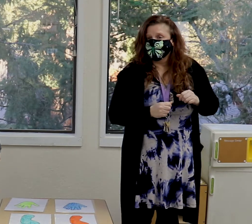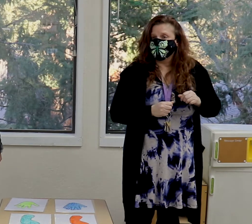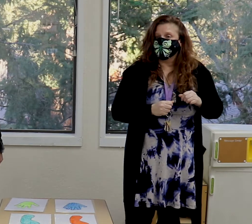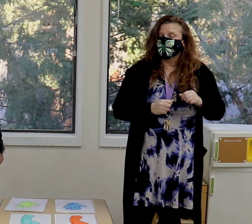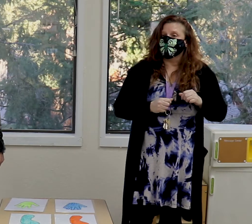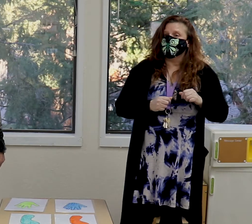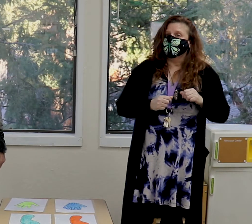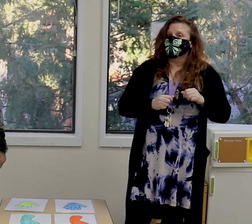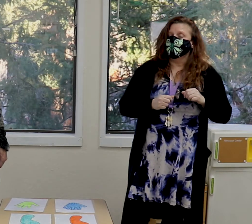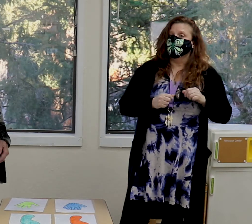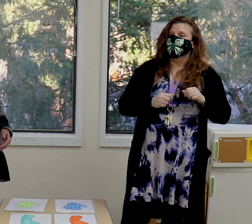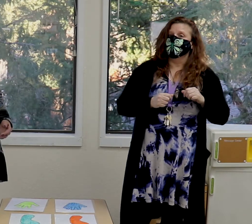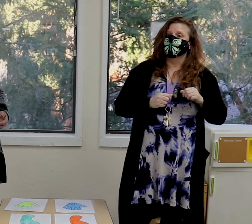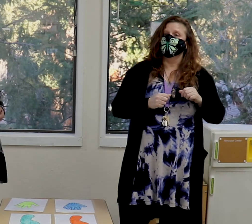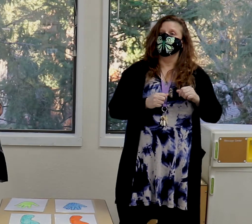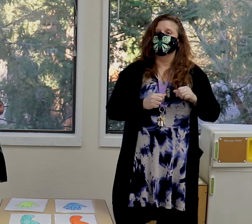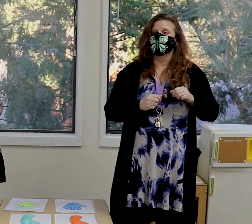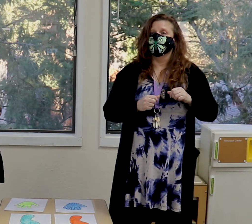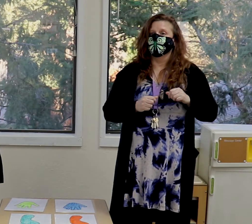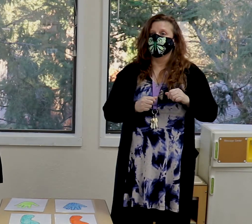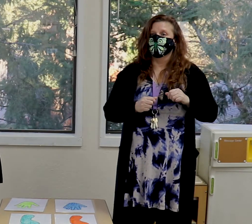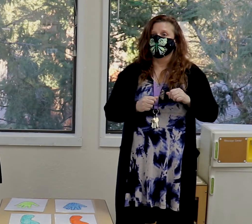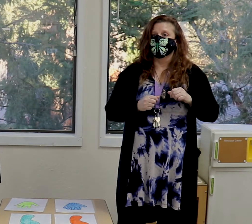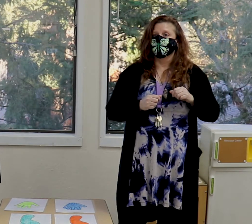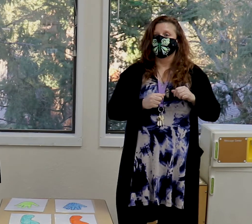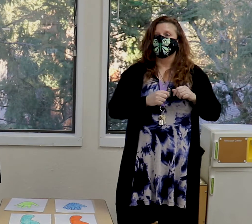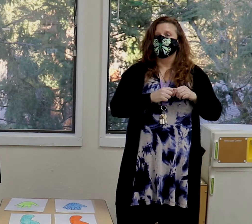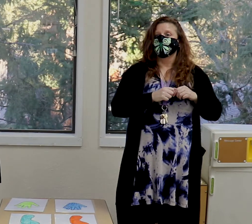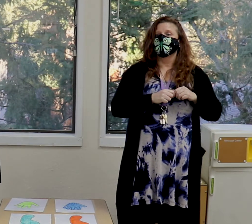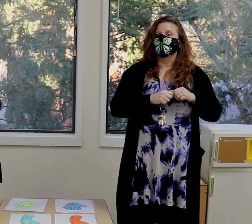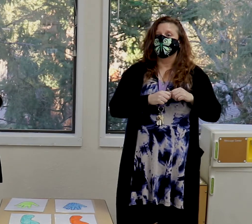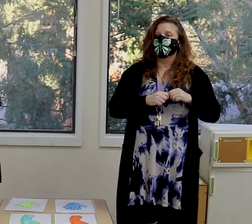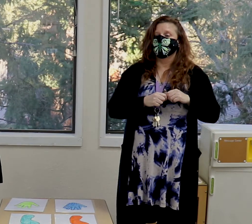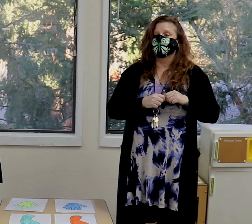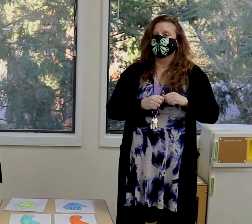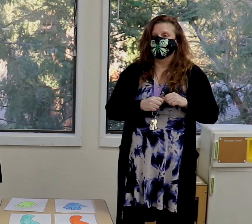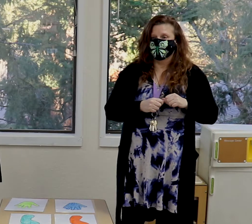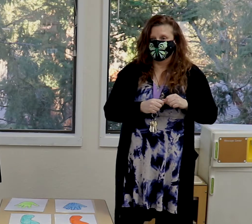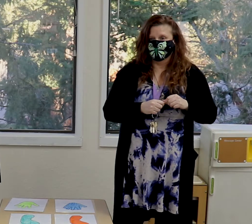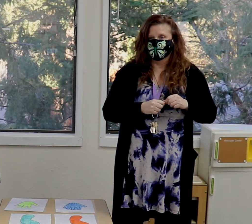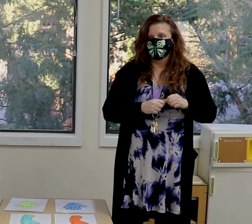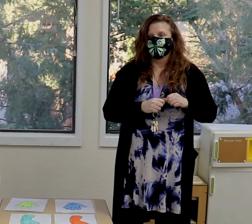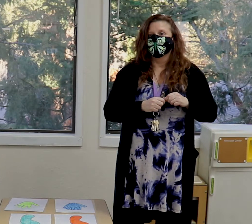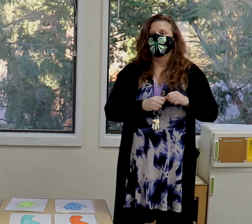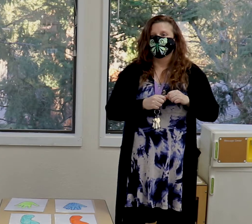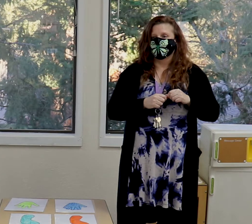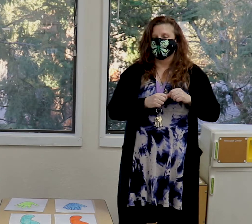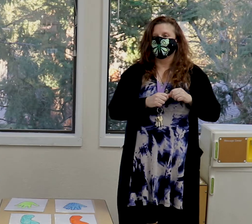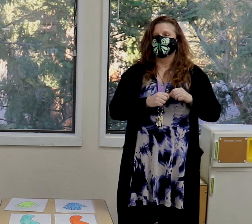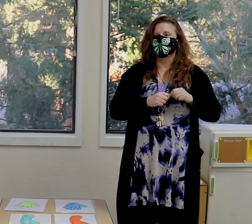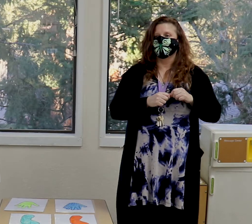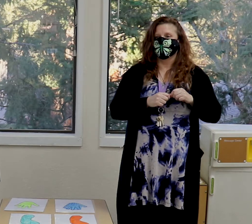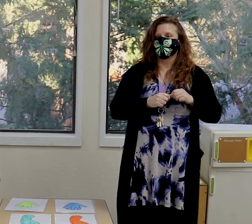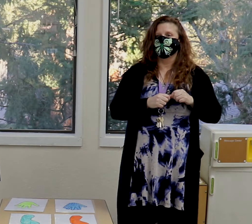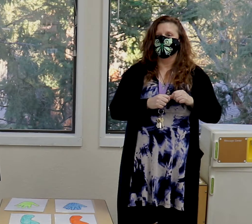also make some things like a happiness box, radioactive space rocks. You can go on a hunt around the house. And